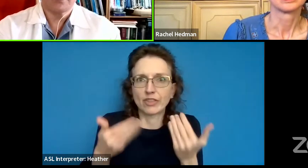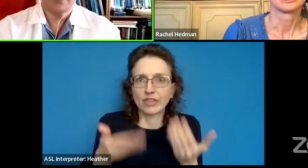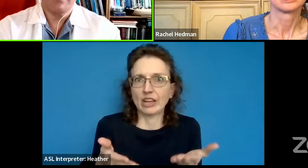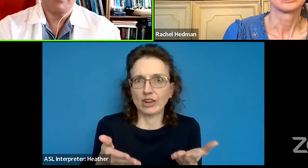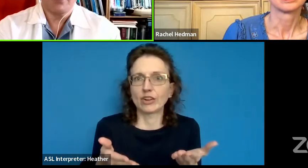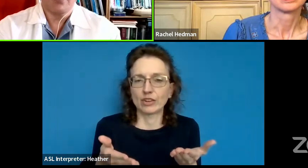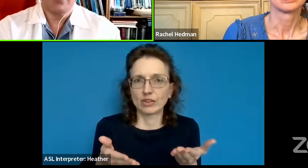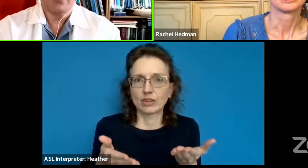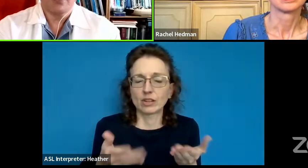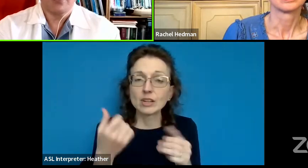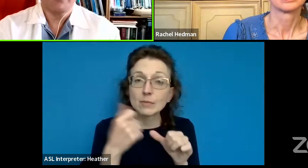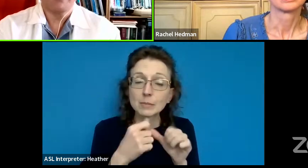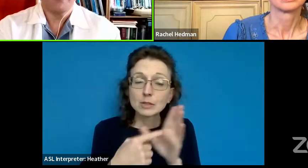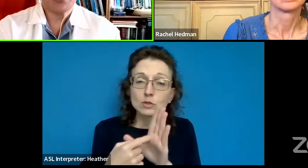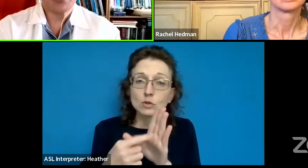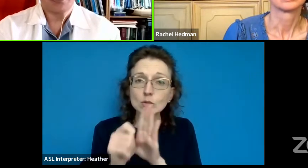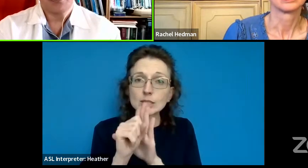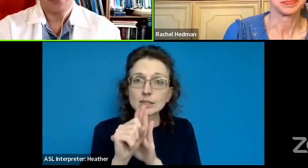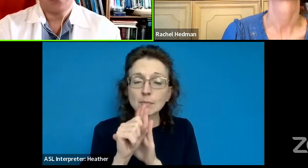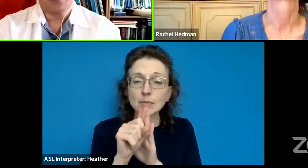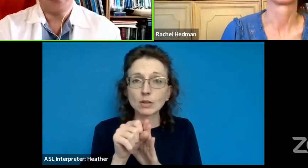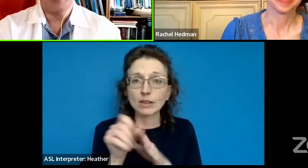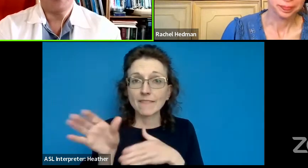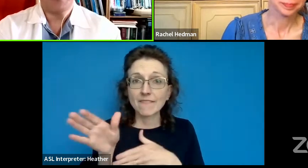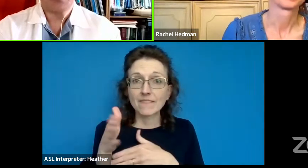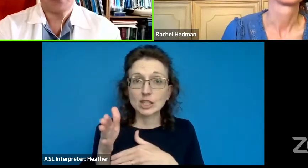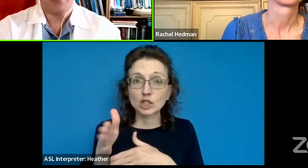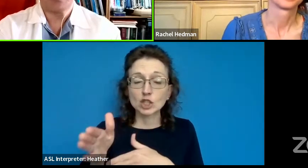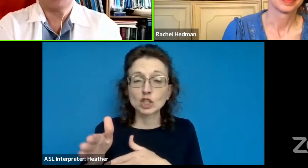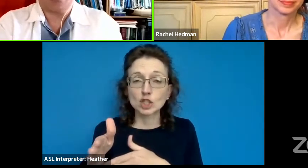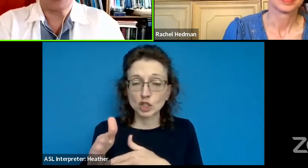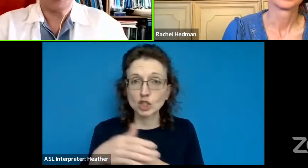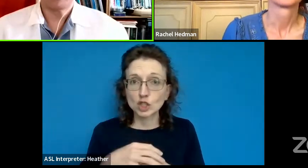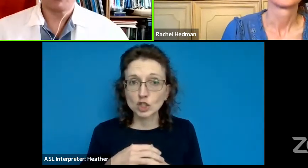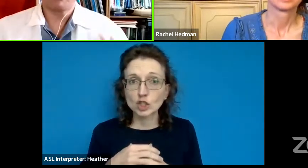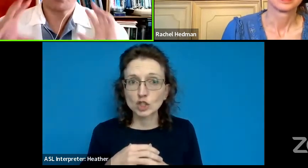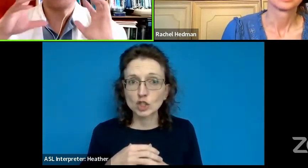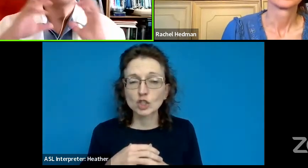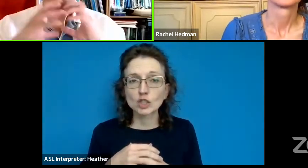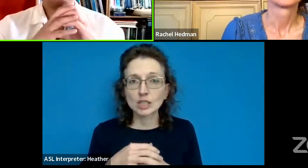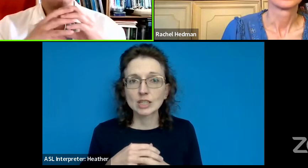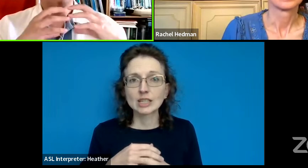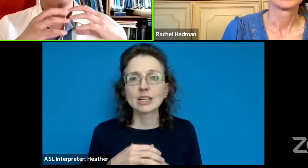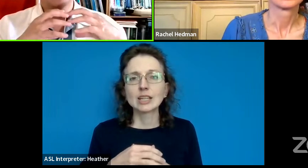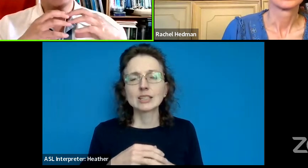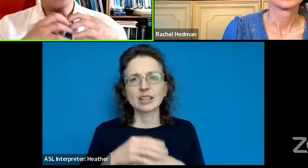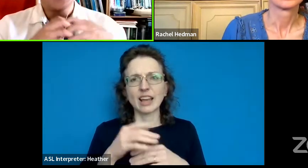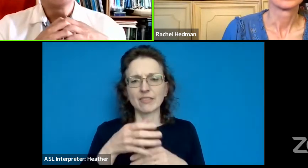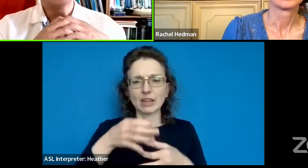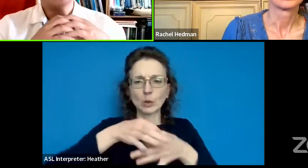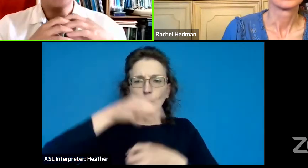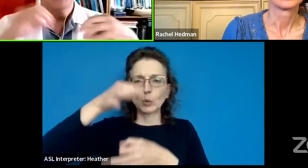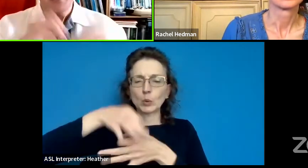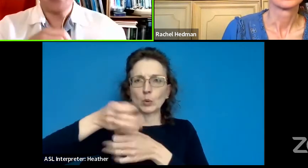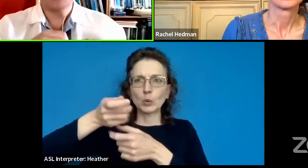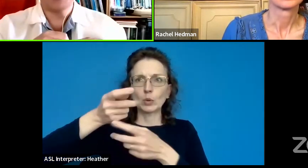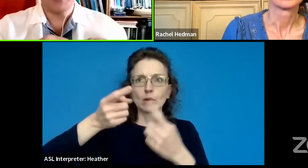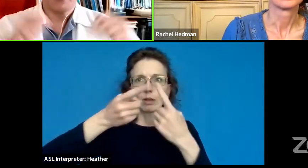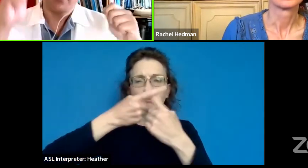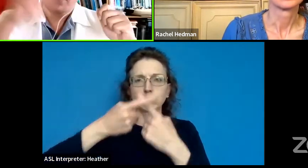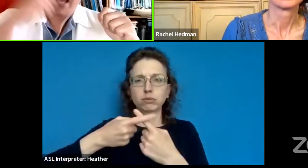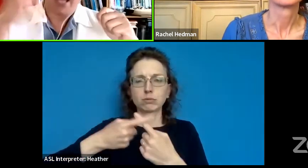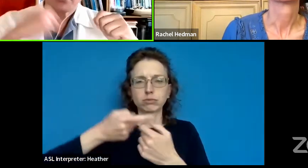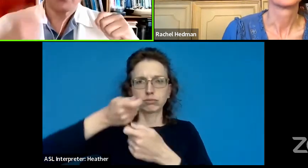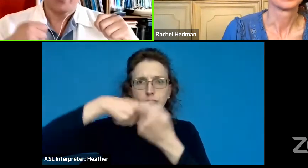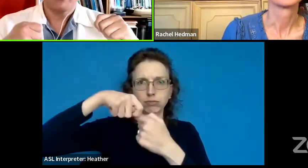a symbol of the fish, the humu fish. It was a lashing. So our houses were not nailed